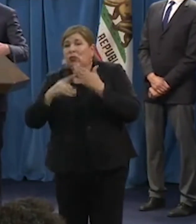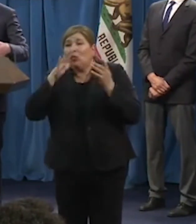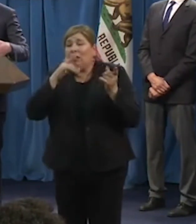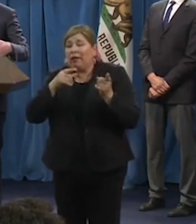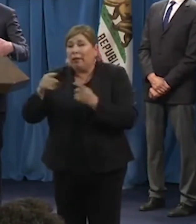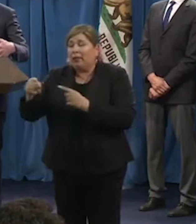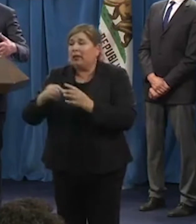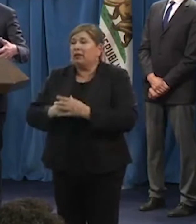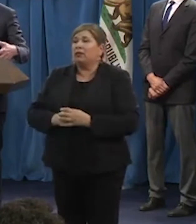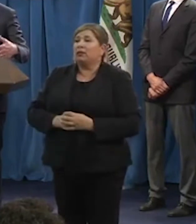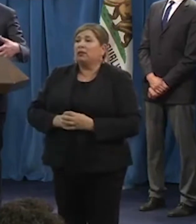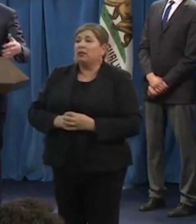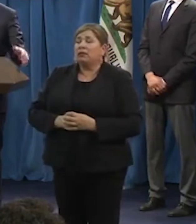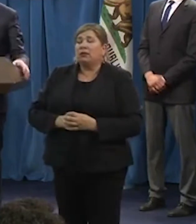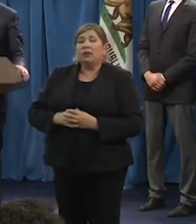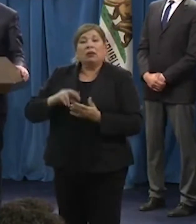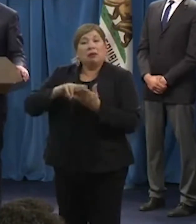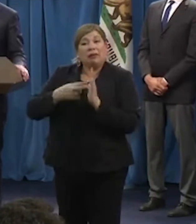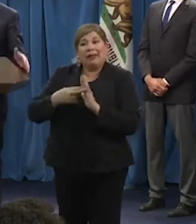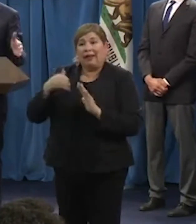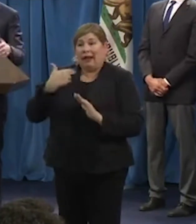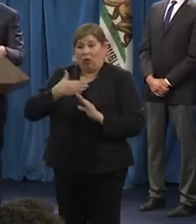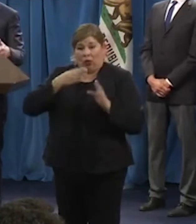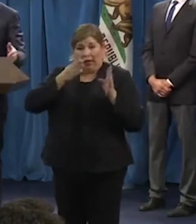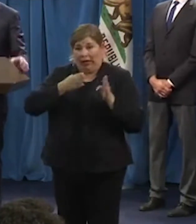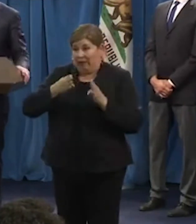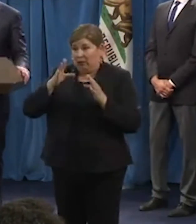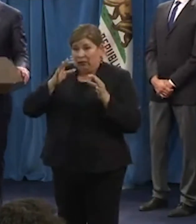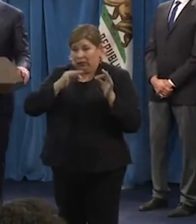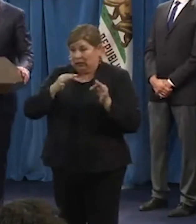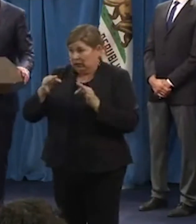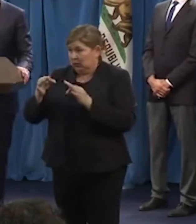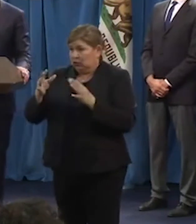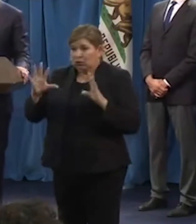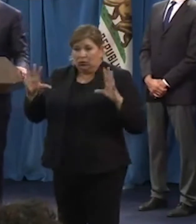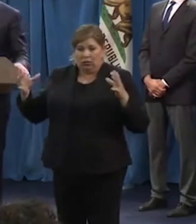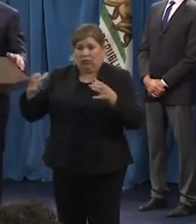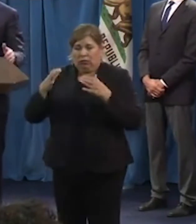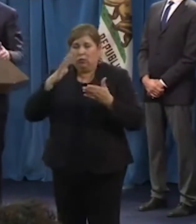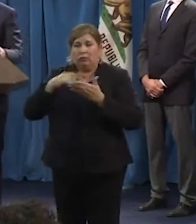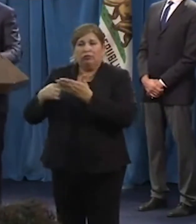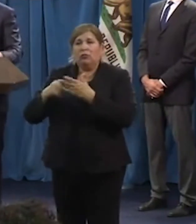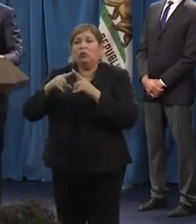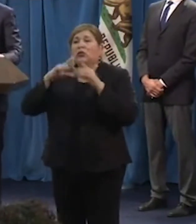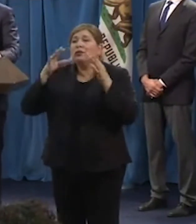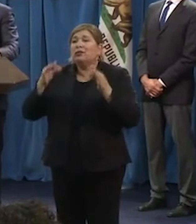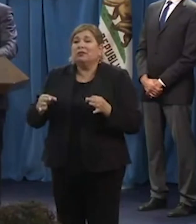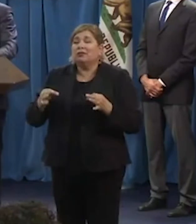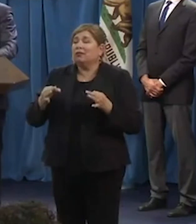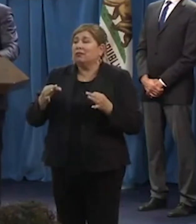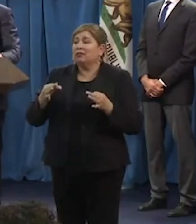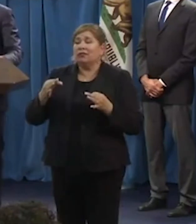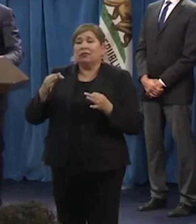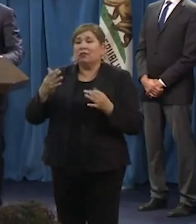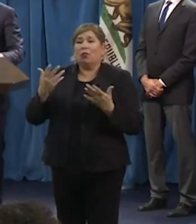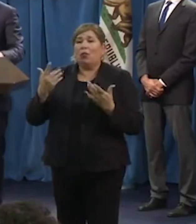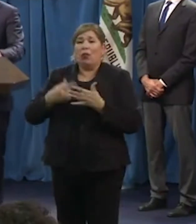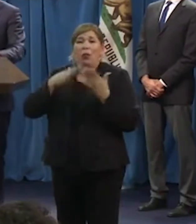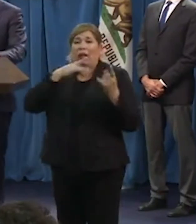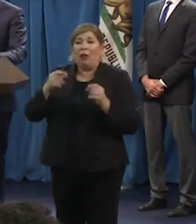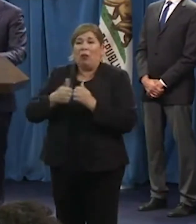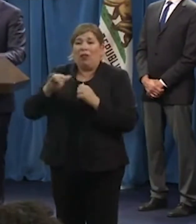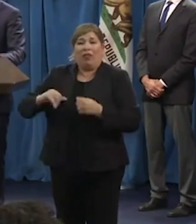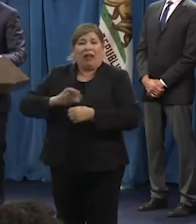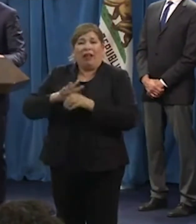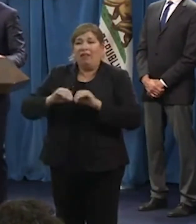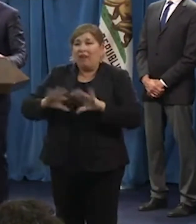is in the sum total of our individual decisions that we will determine the fate of this virus. We will meet or not meet the moment. I have confidence we'll